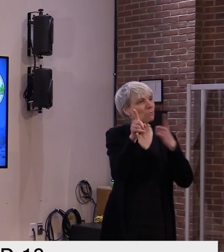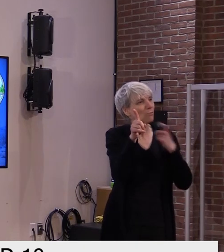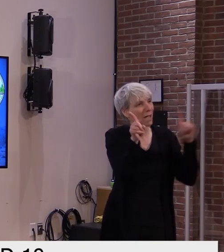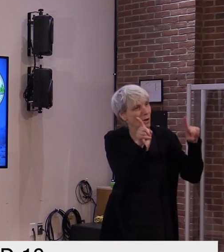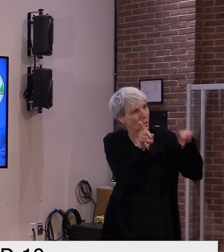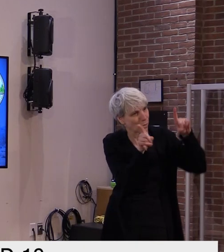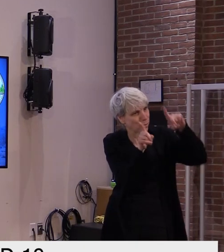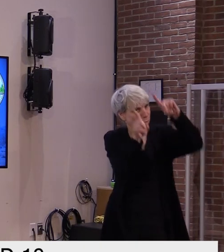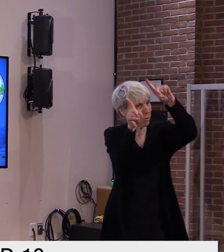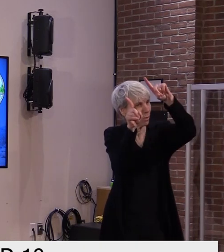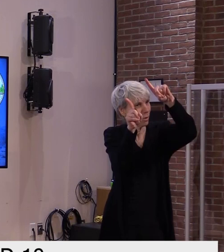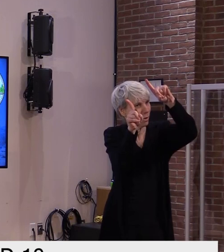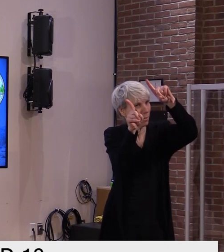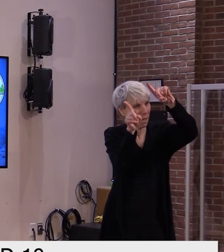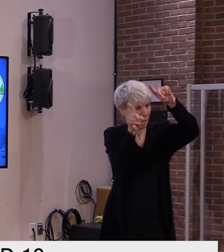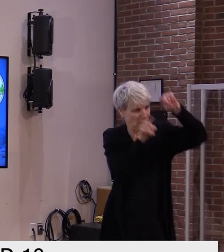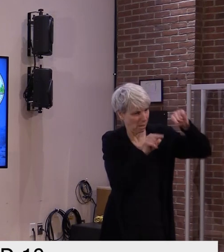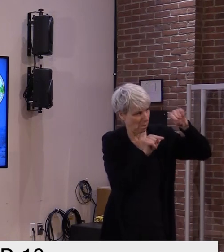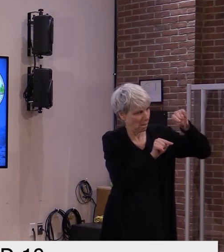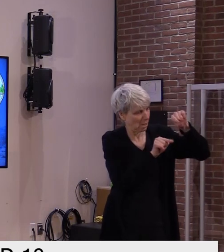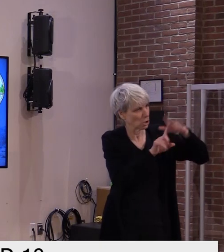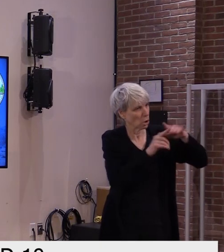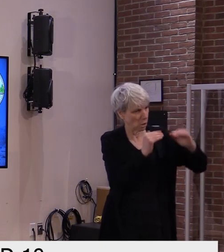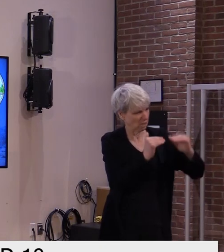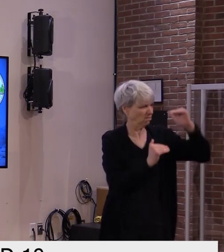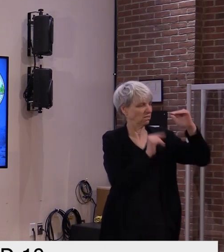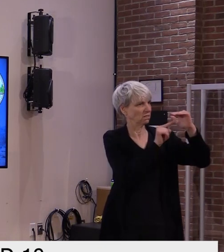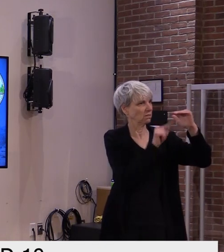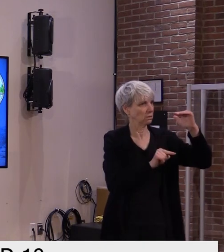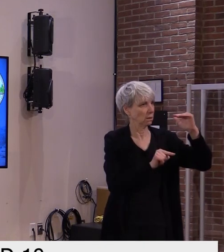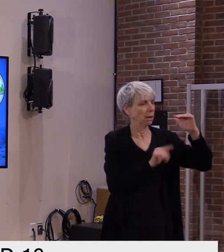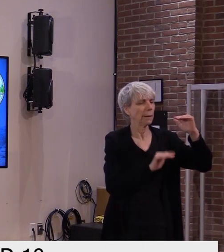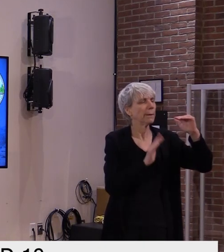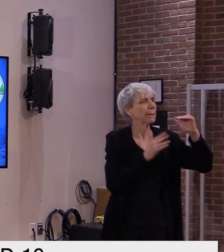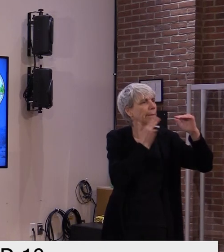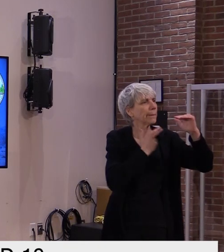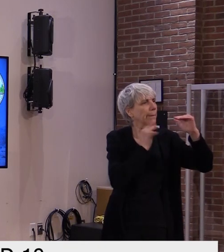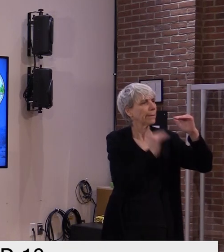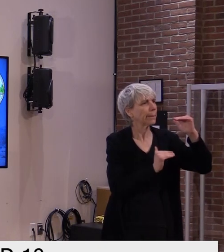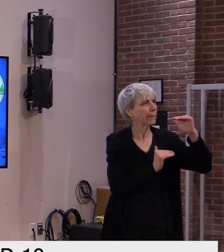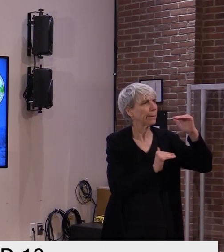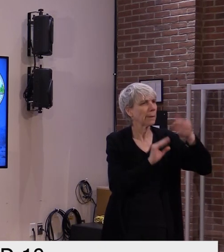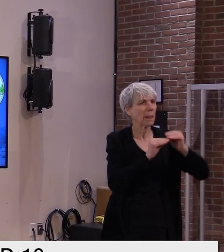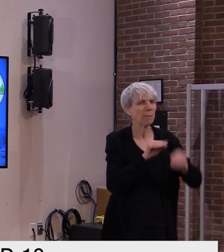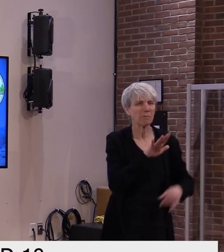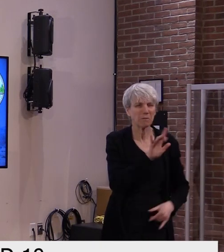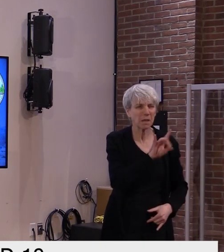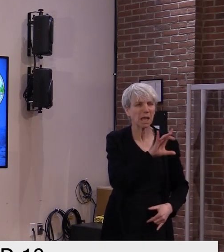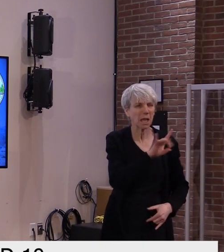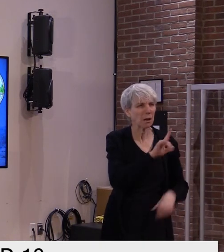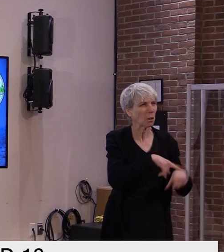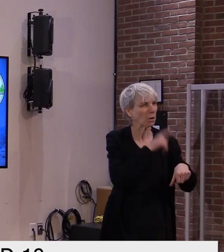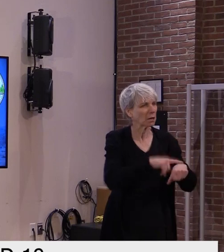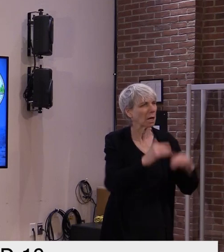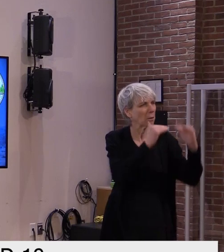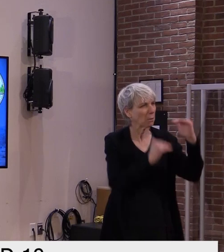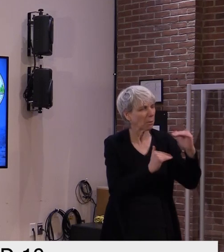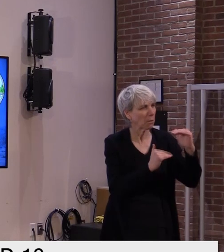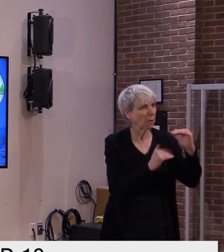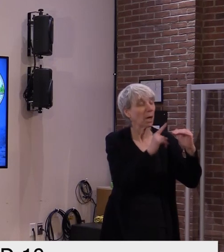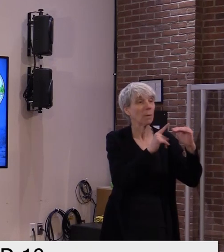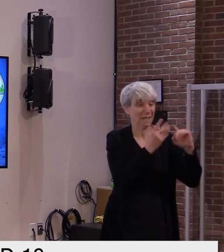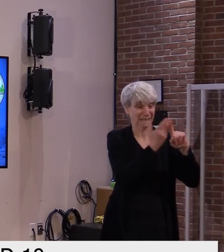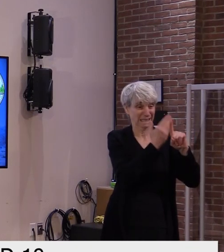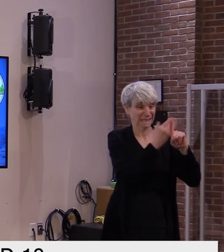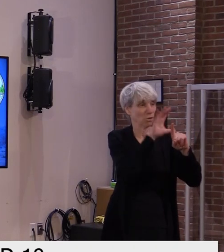early fall, and the level of the state was much lower compared to where it was right before the Christmas